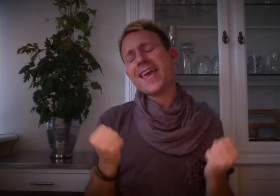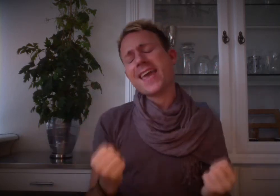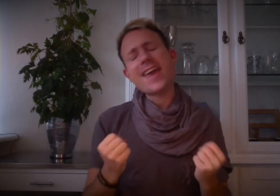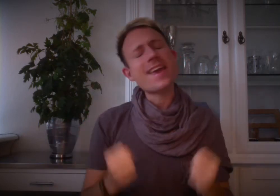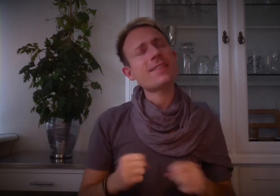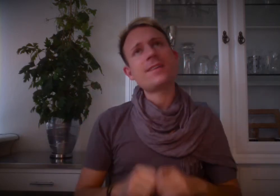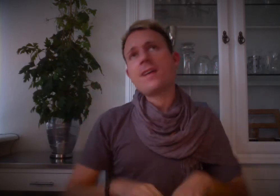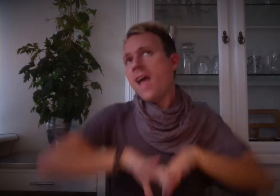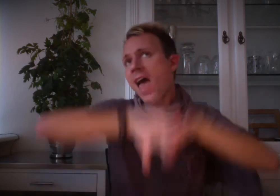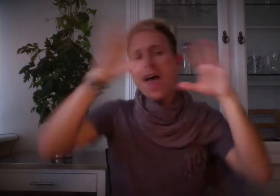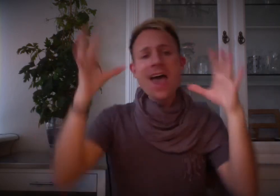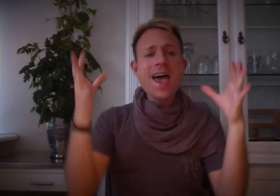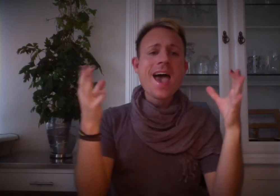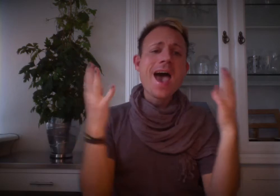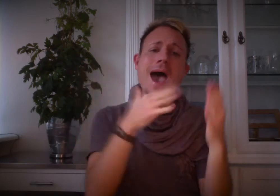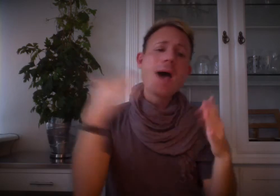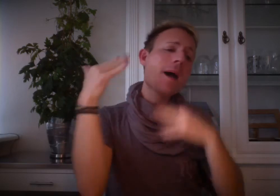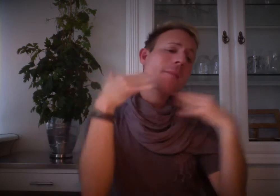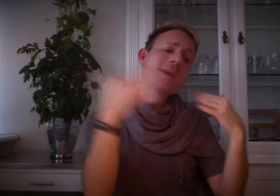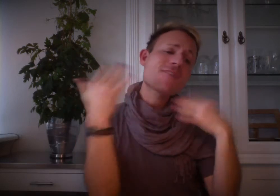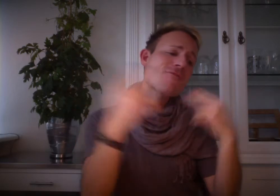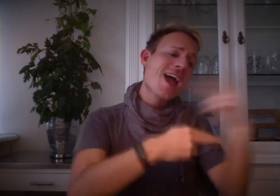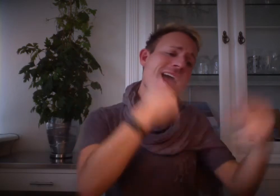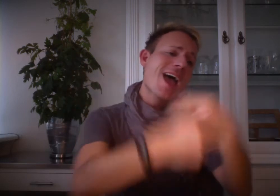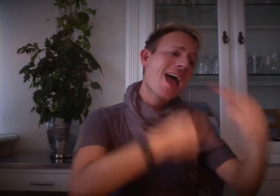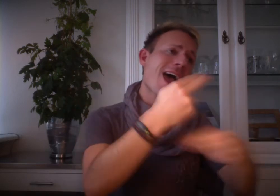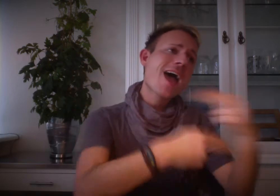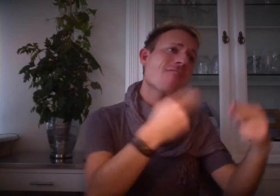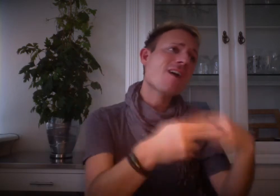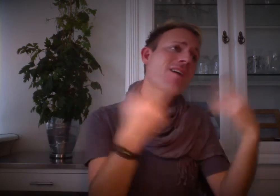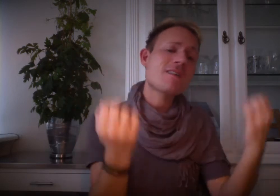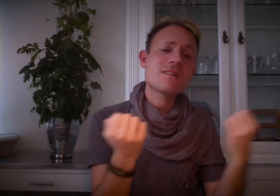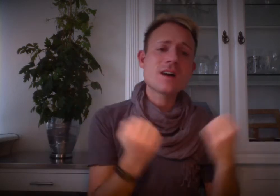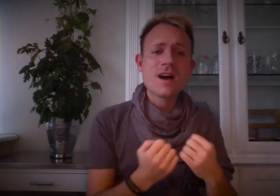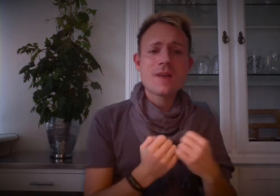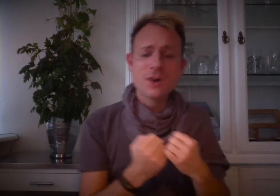For happy ever after